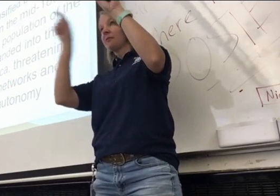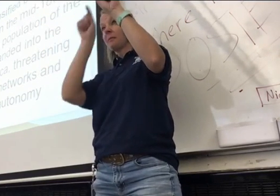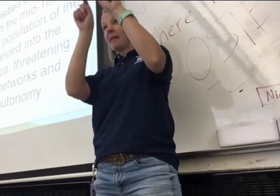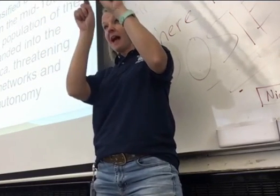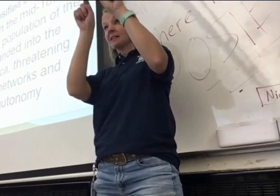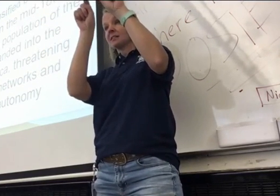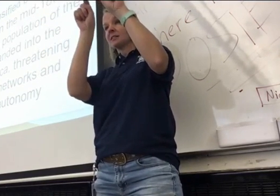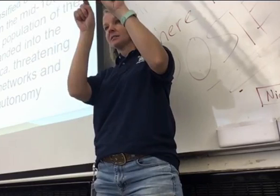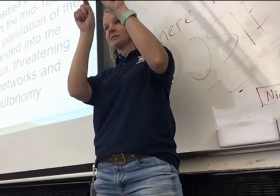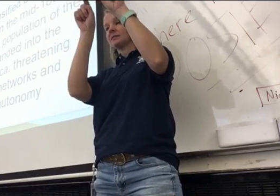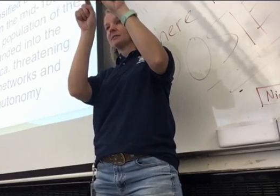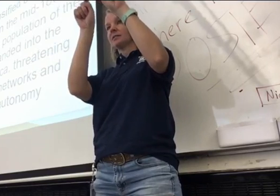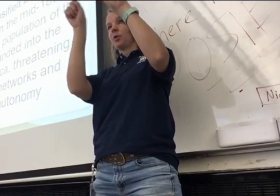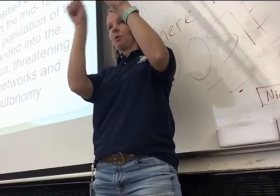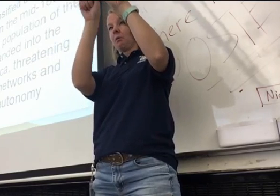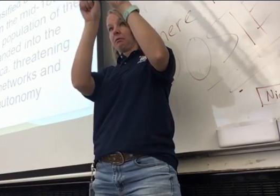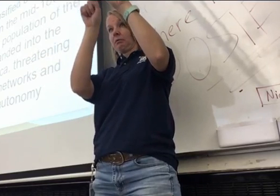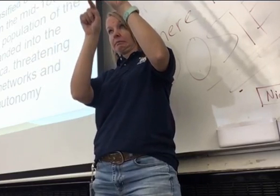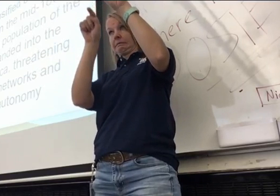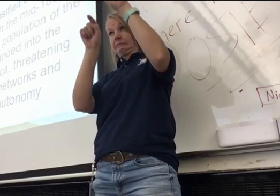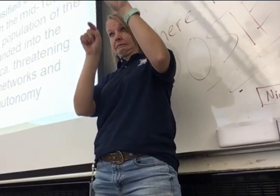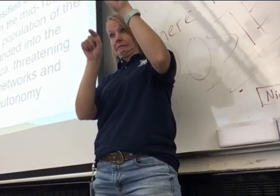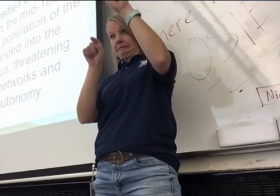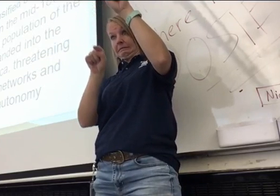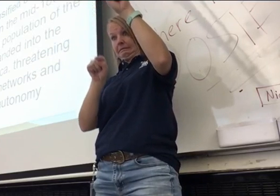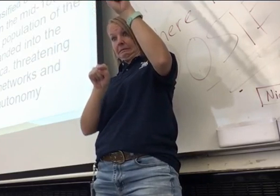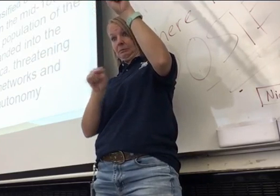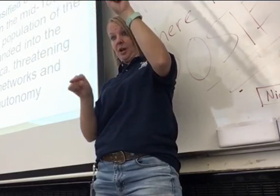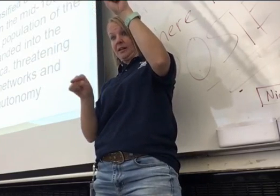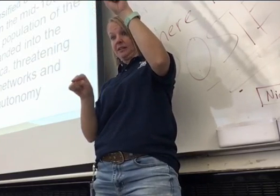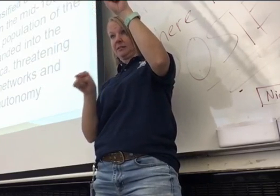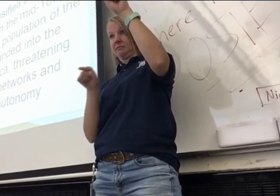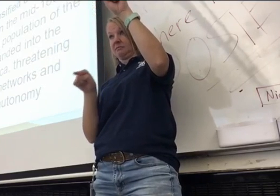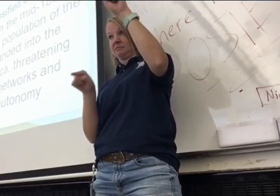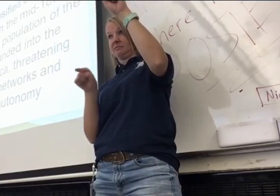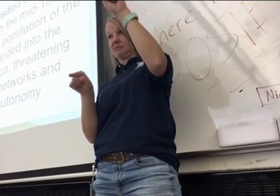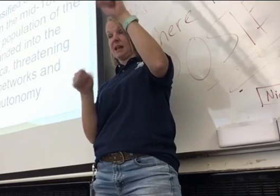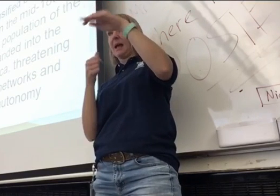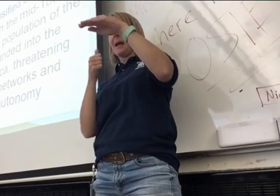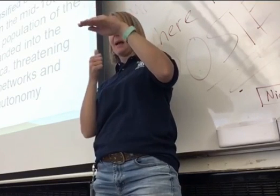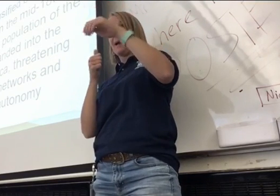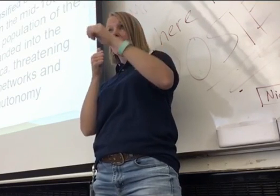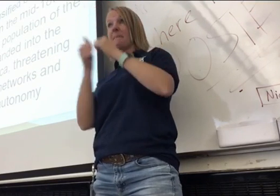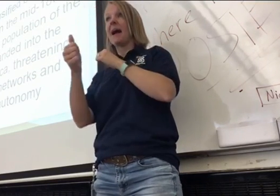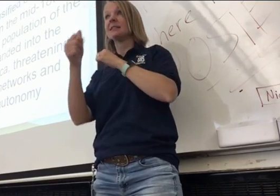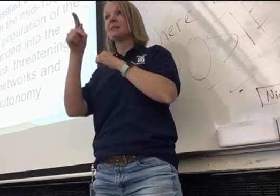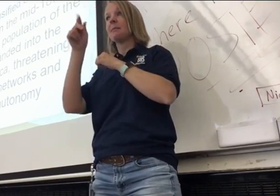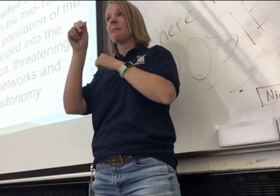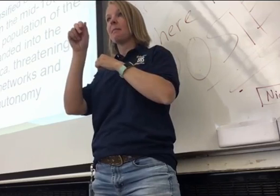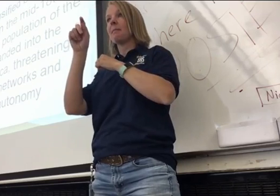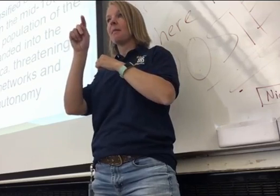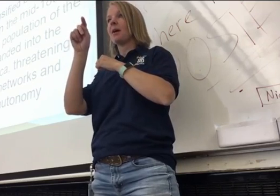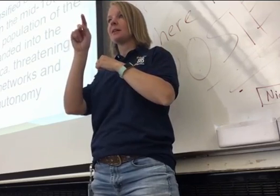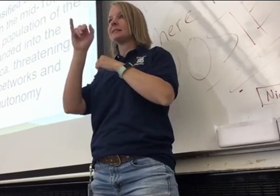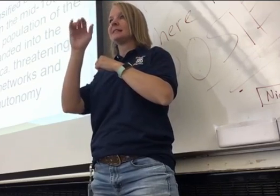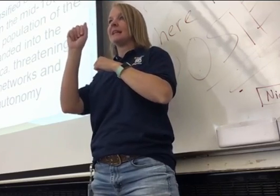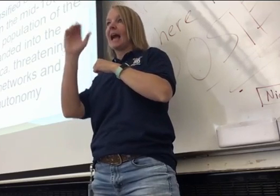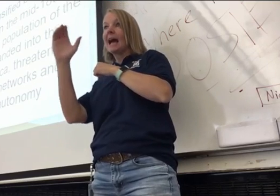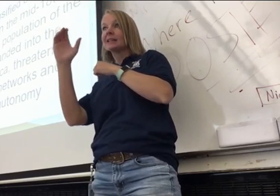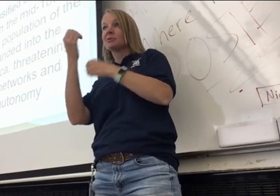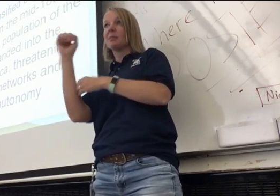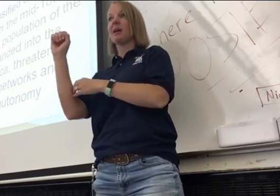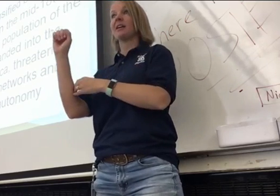bracket all the way down past Pontiac's Rebellion and end